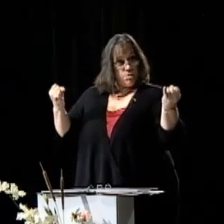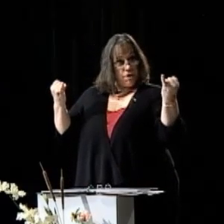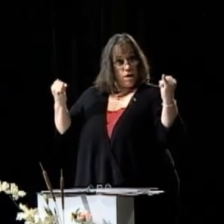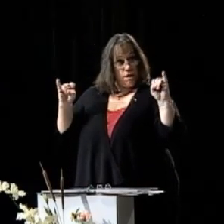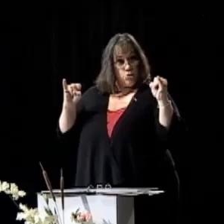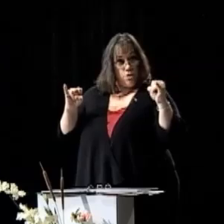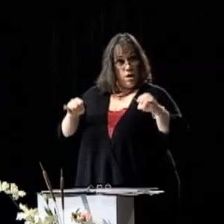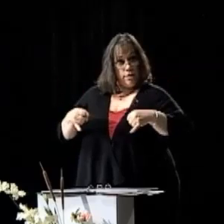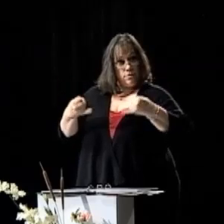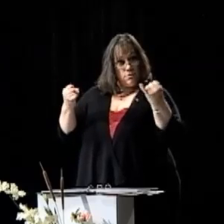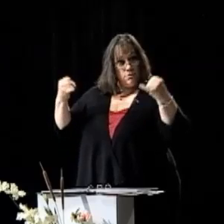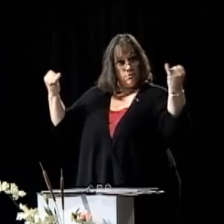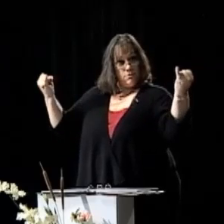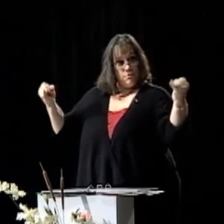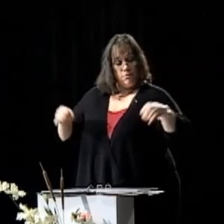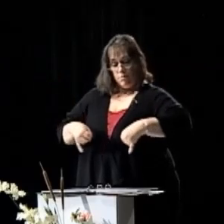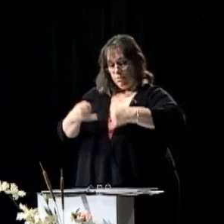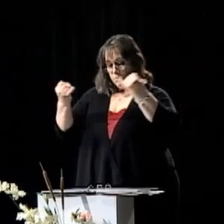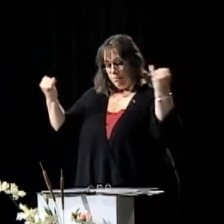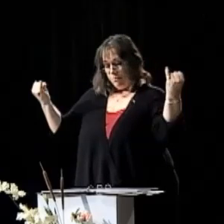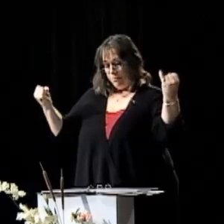Spaghetti is your eyes.